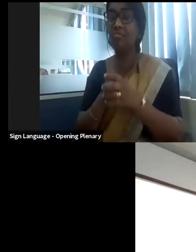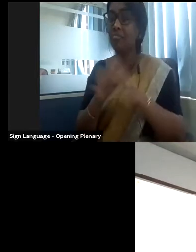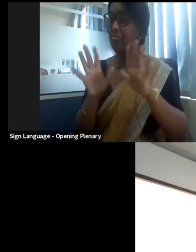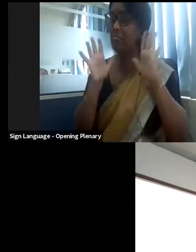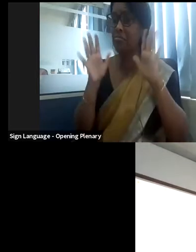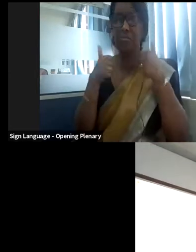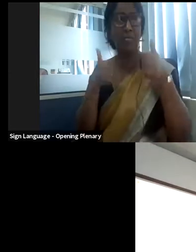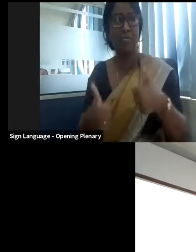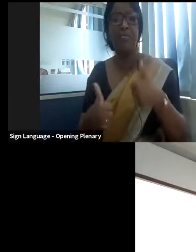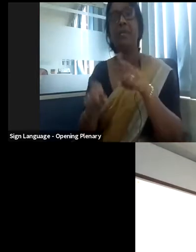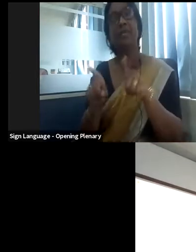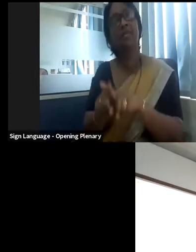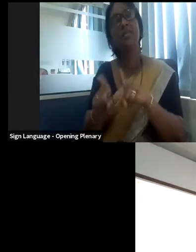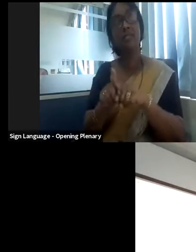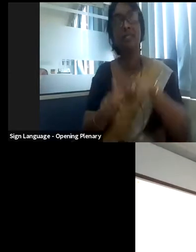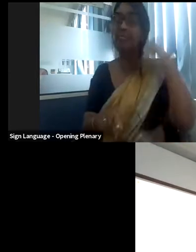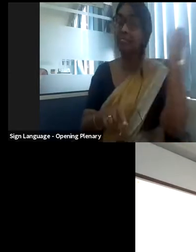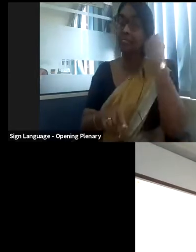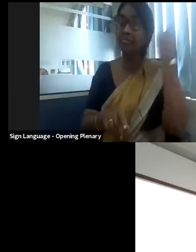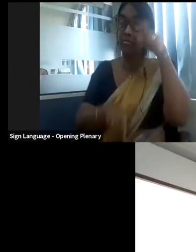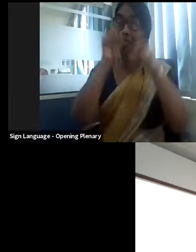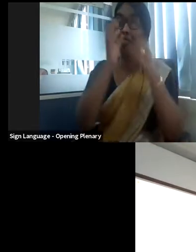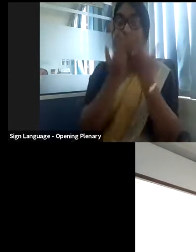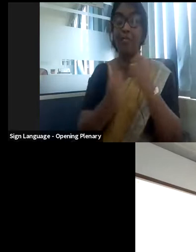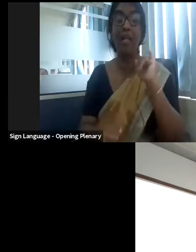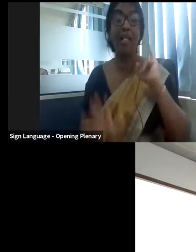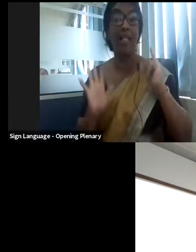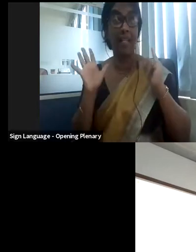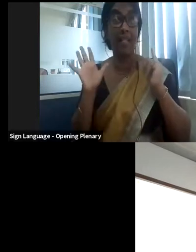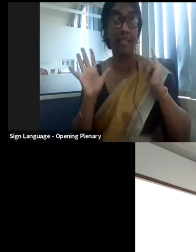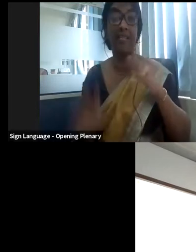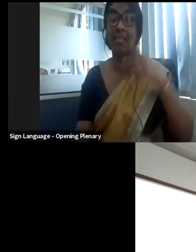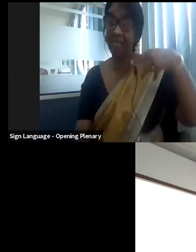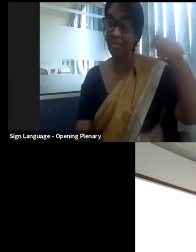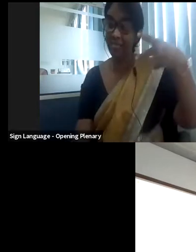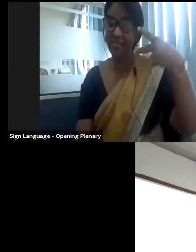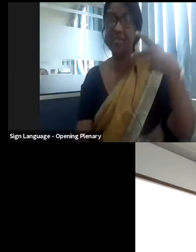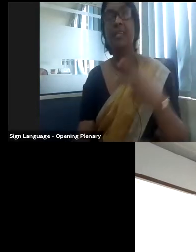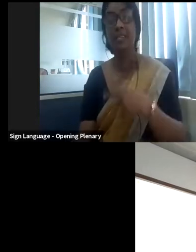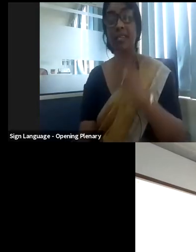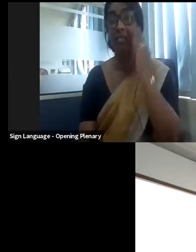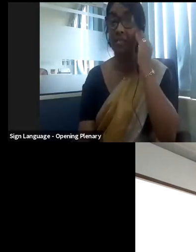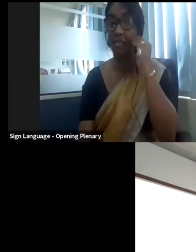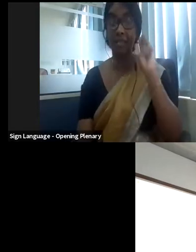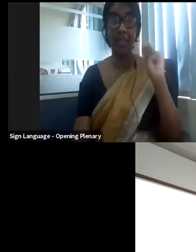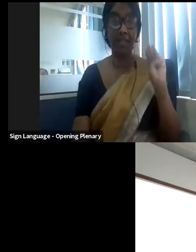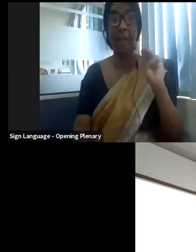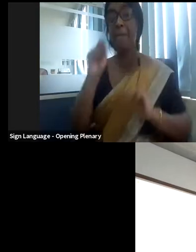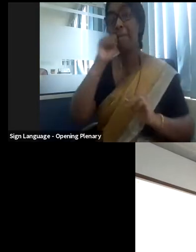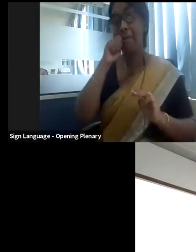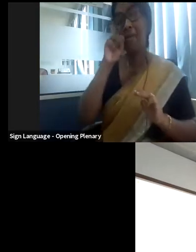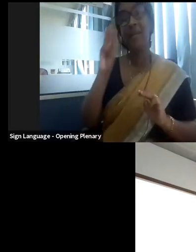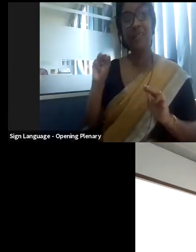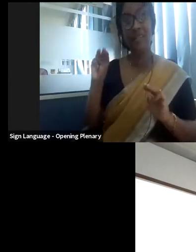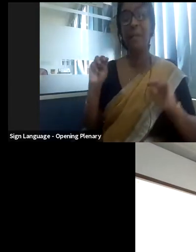speakers, 30 male and 30 female. wonderful achievement. And we have